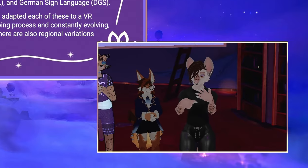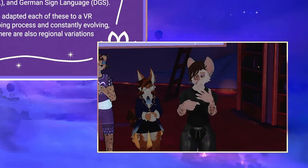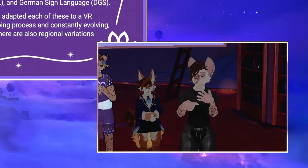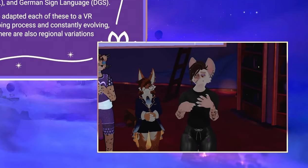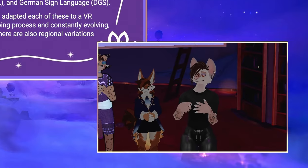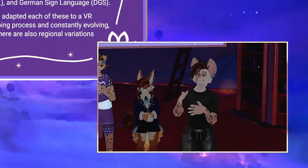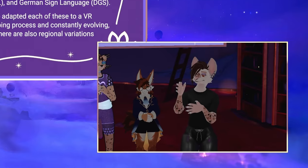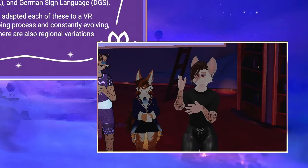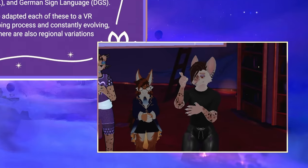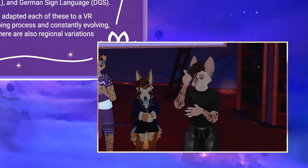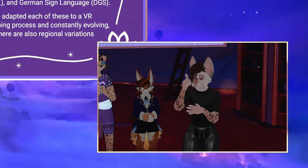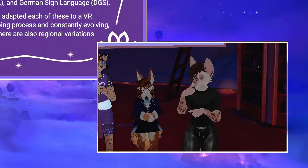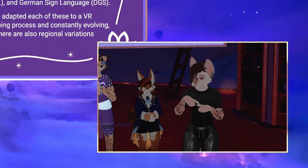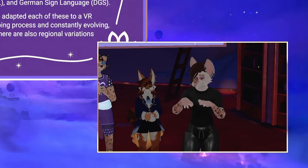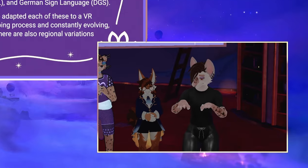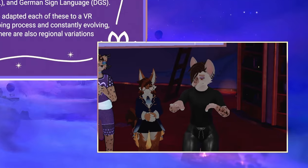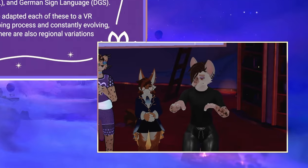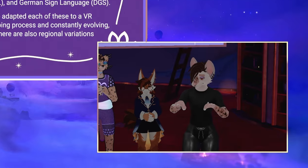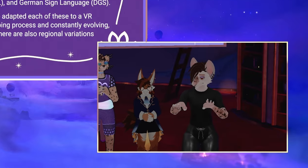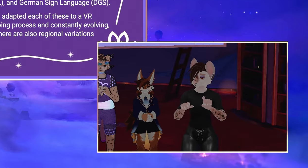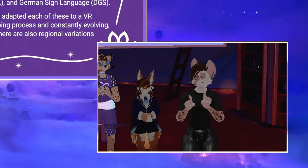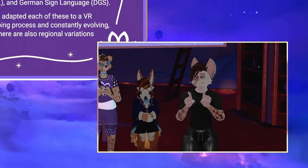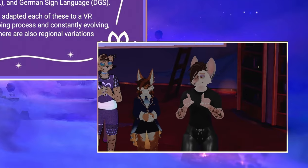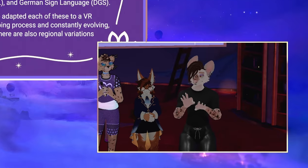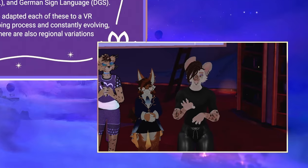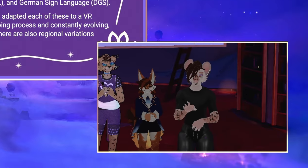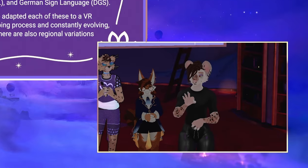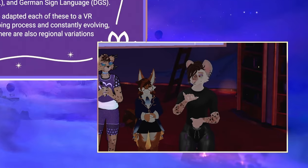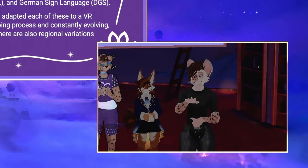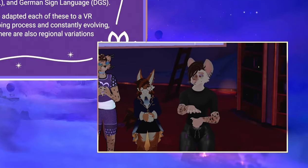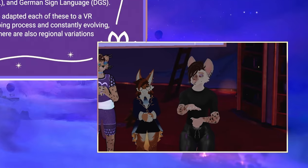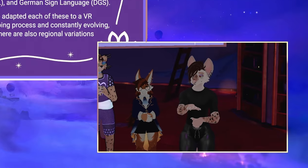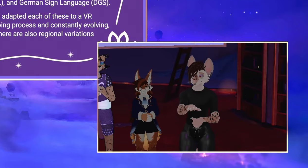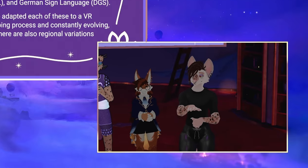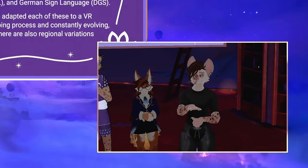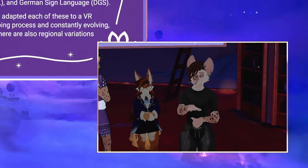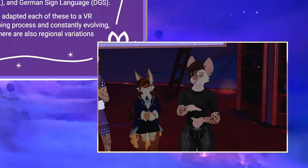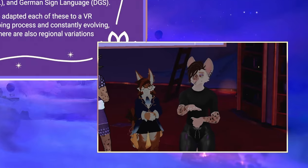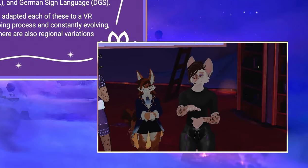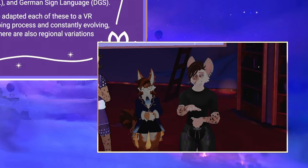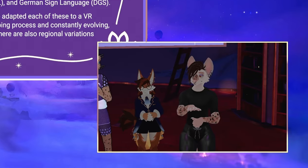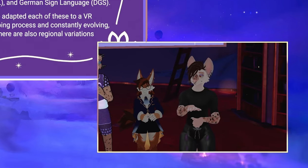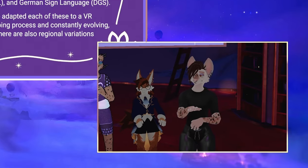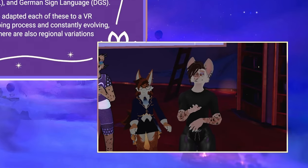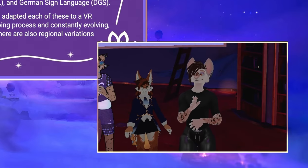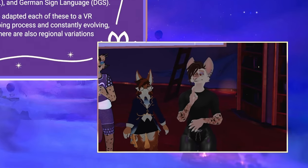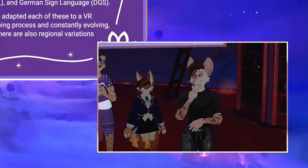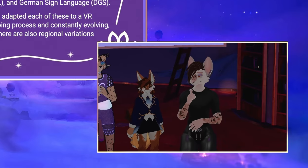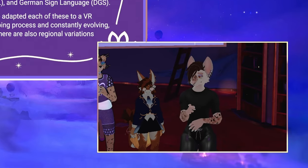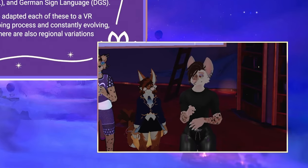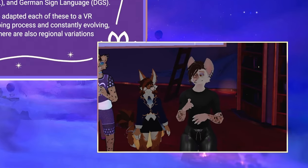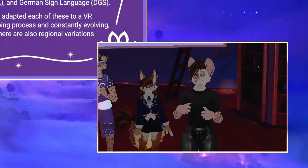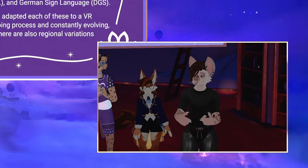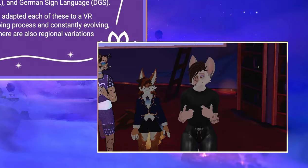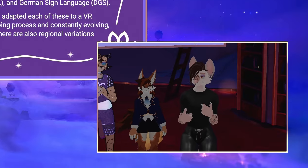However, we have a little caveat. We cannot do IRL sign language accurately